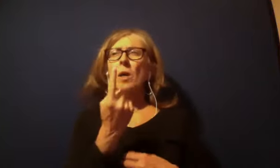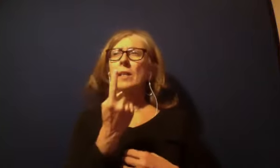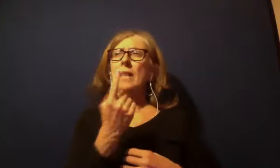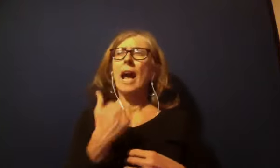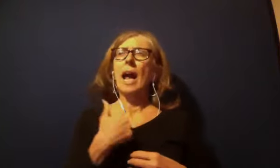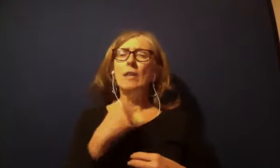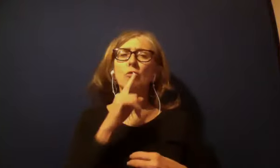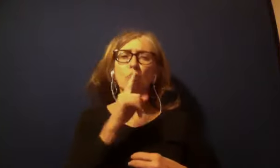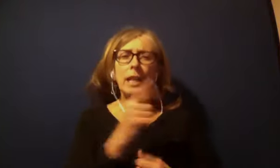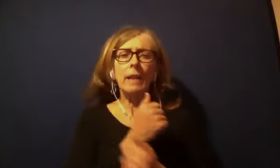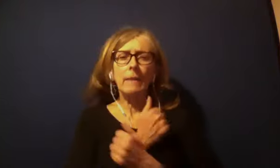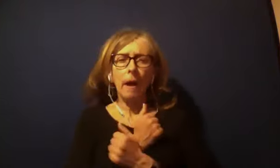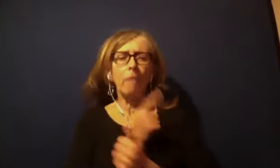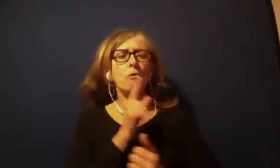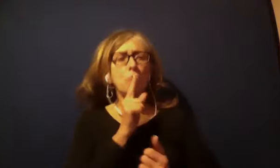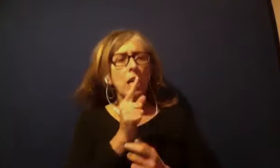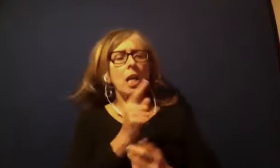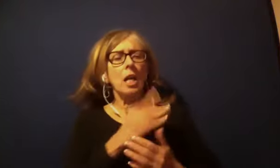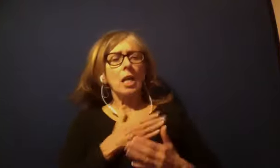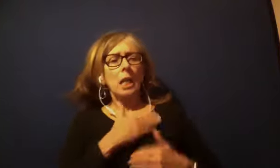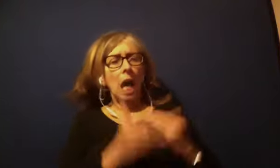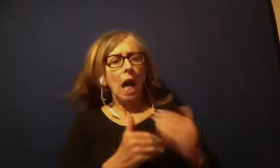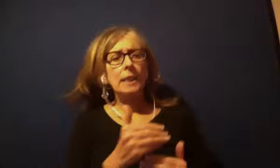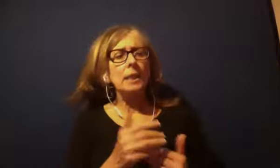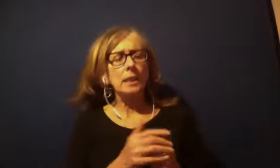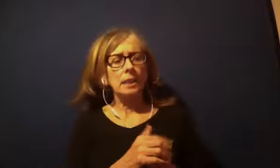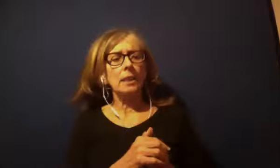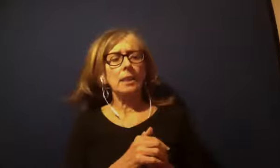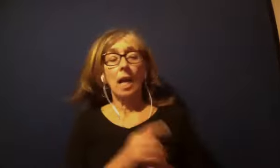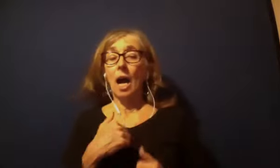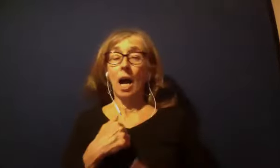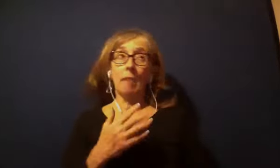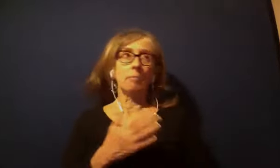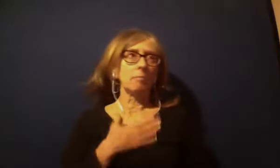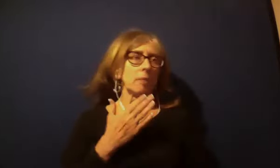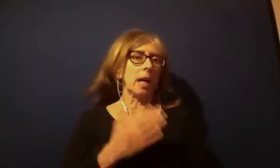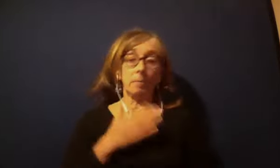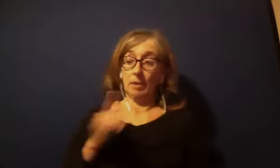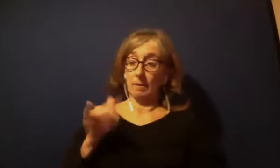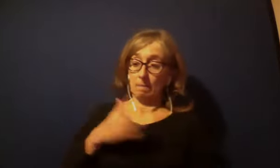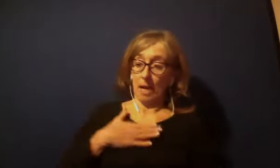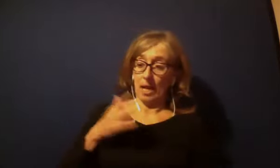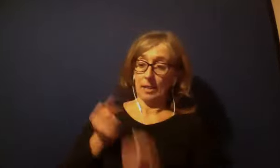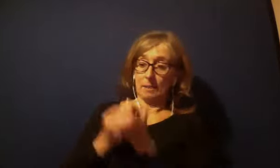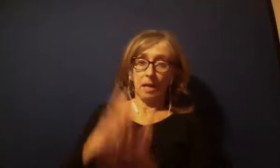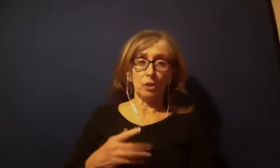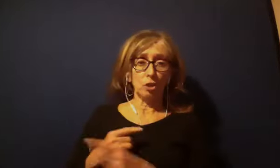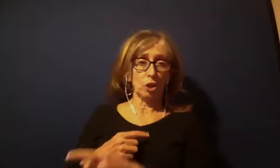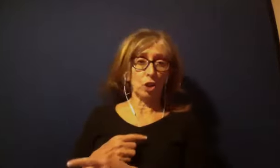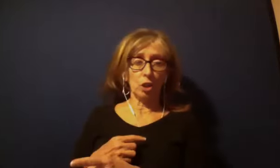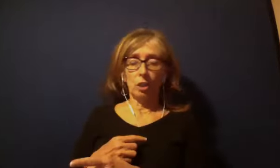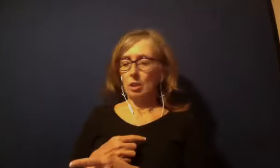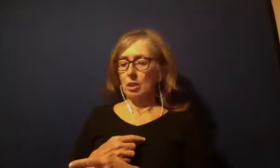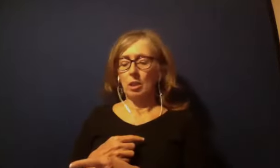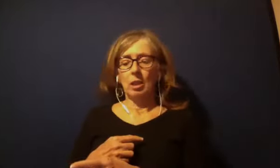and kindness for them. And I'm so glad I've got a sponsor who is sponsored and sponsored up the